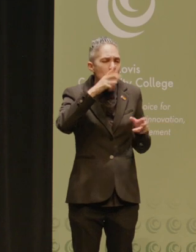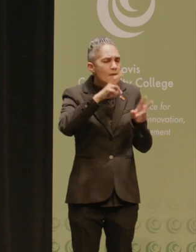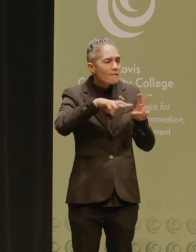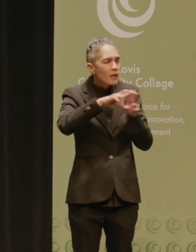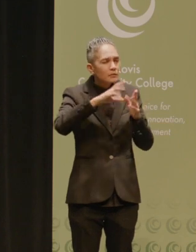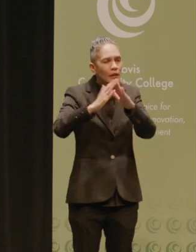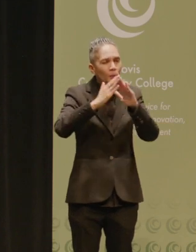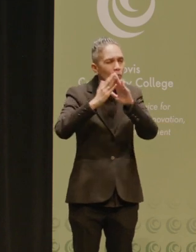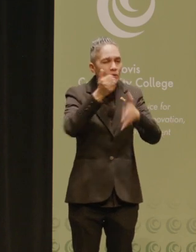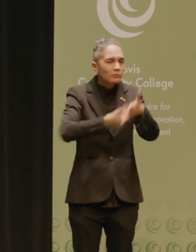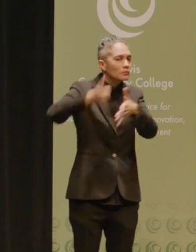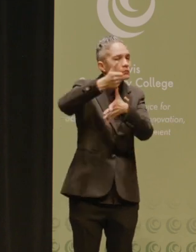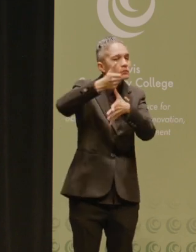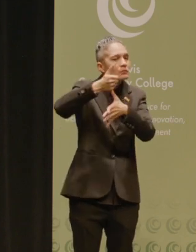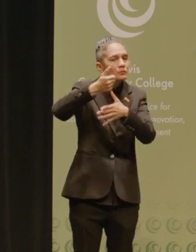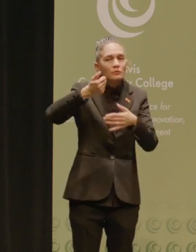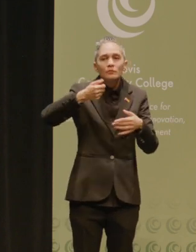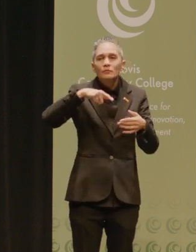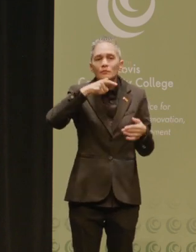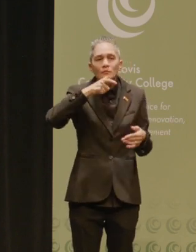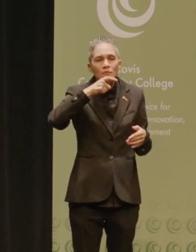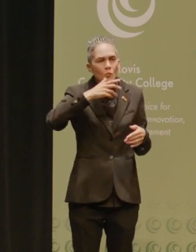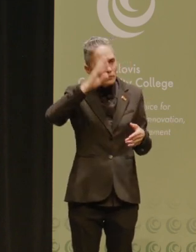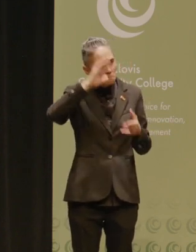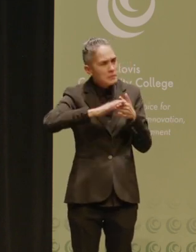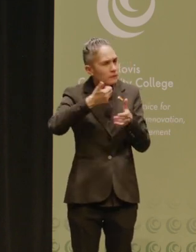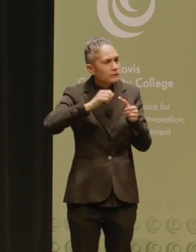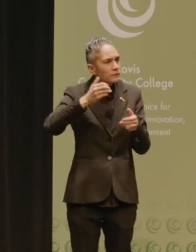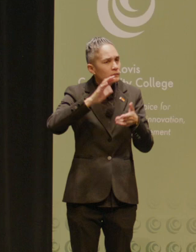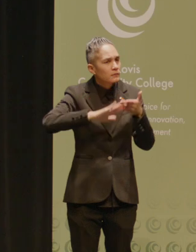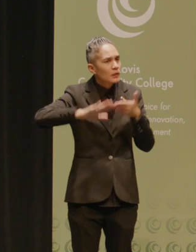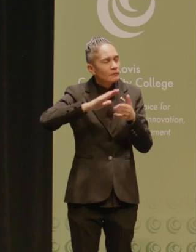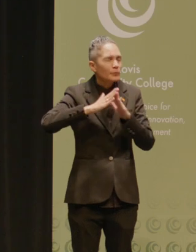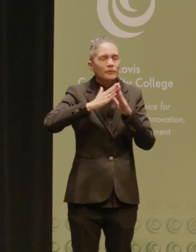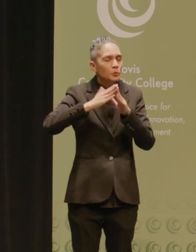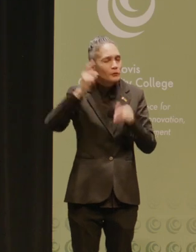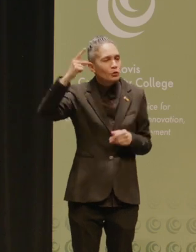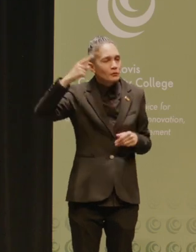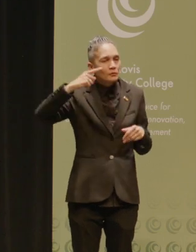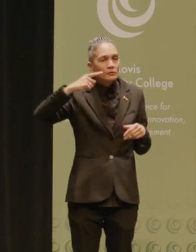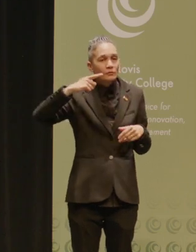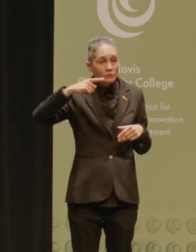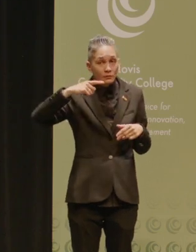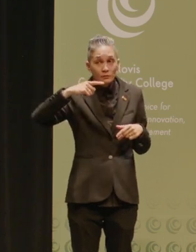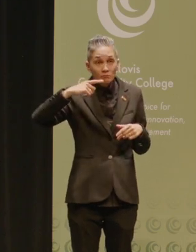think community should be the core value because everything we do is for community? All right. Seeing another? There we go.